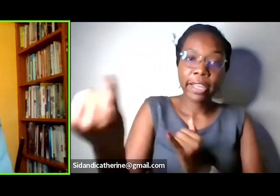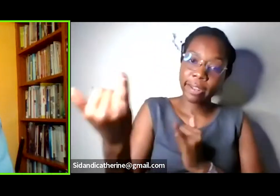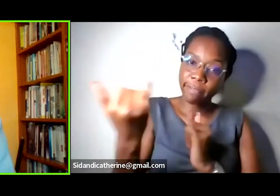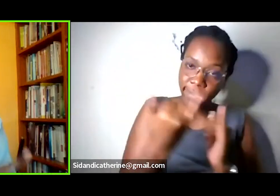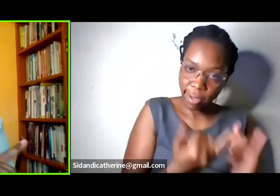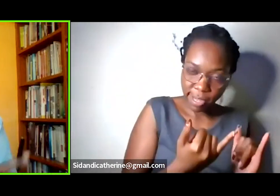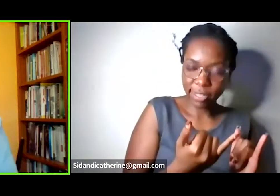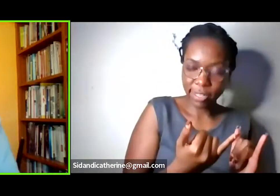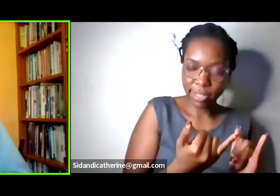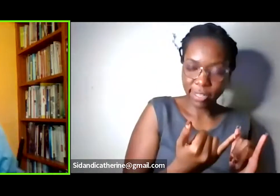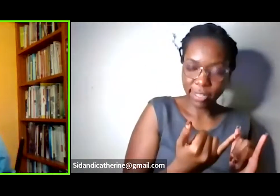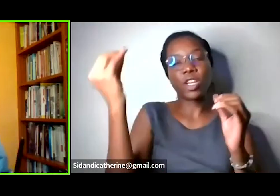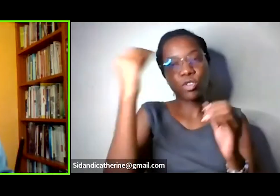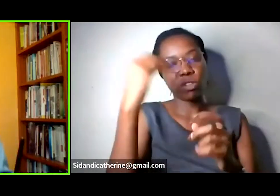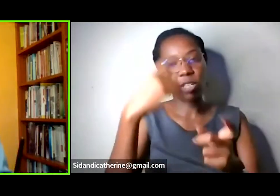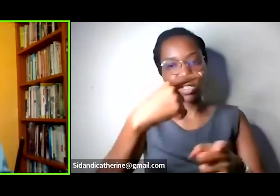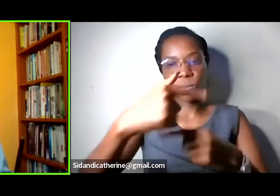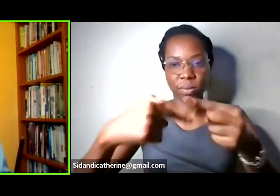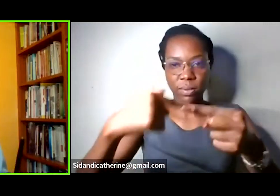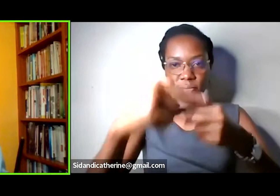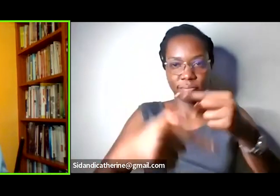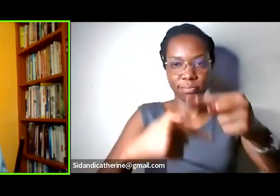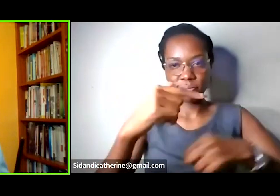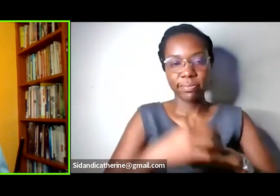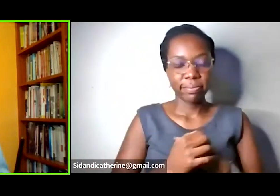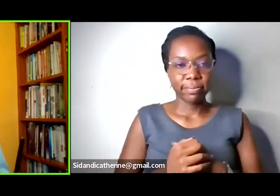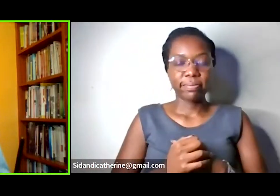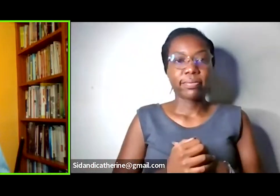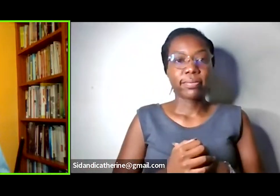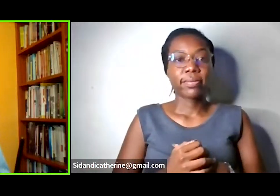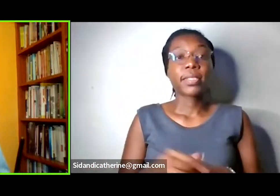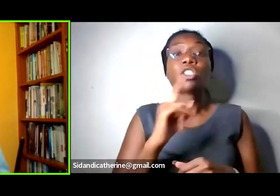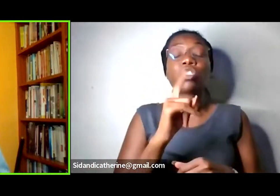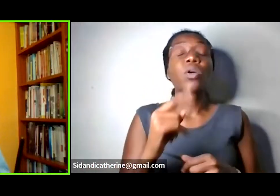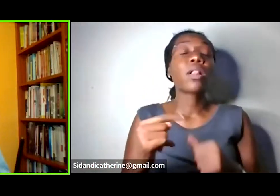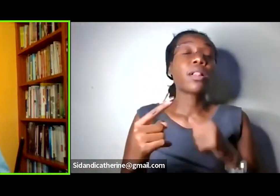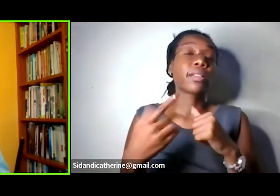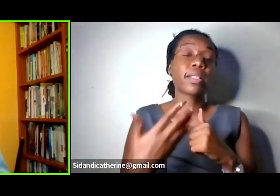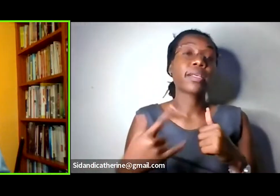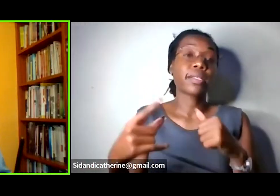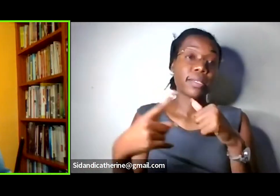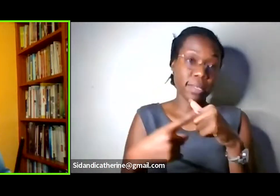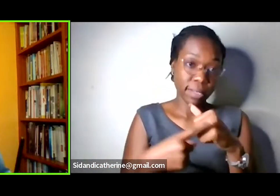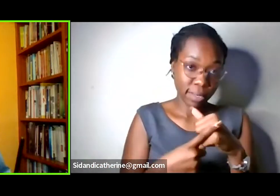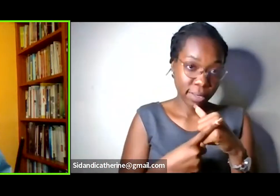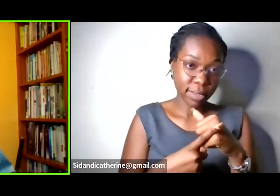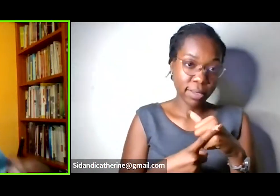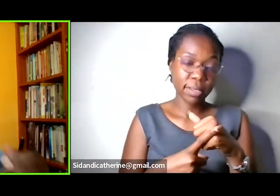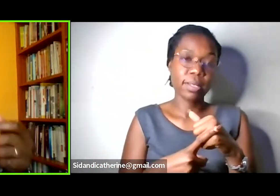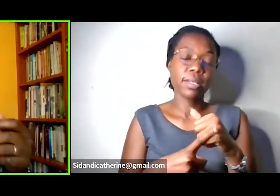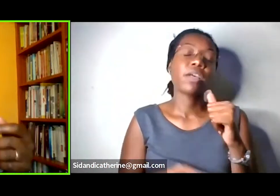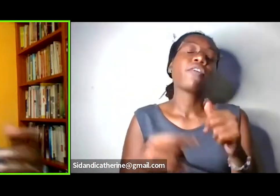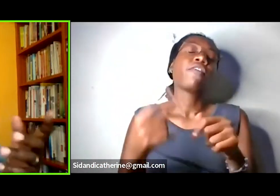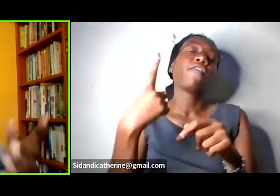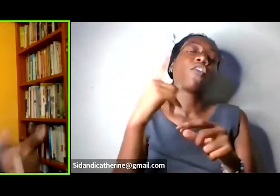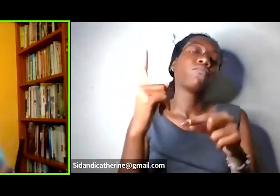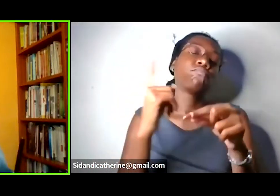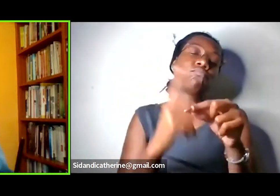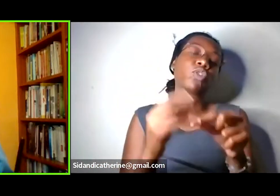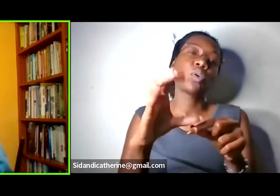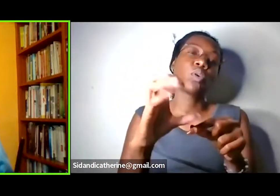you on social media, okay? But likes and love hearts don't pay bills. The only